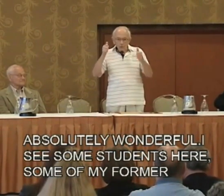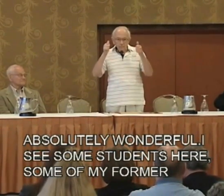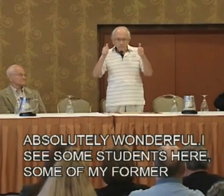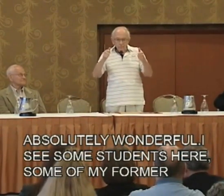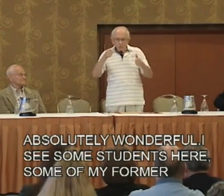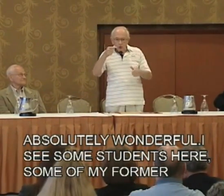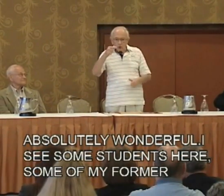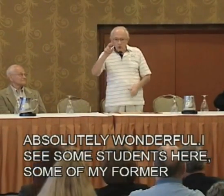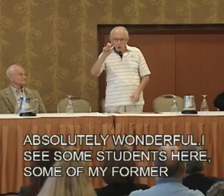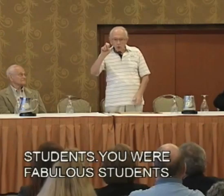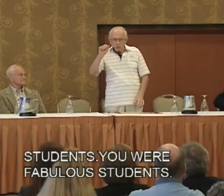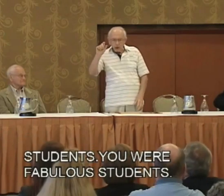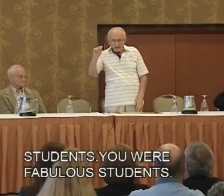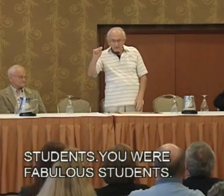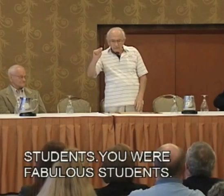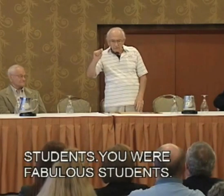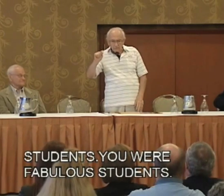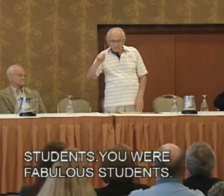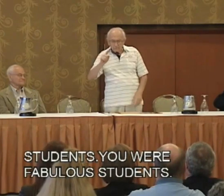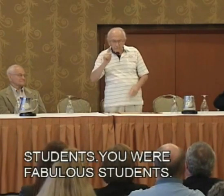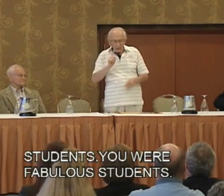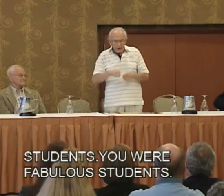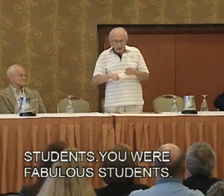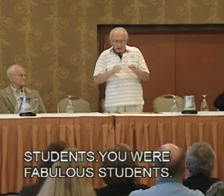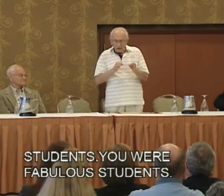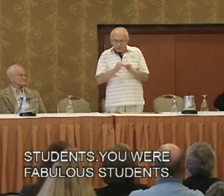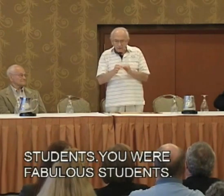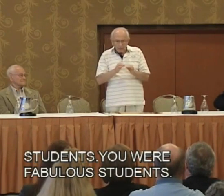you were fabulous students you were great